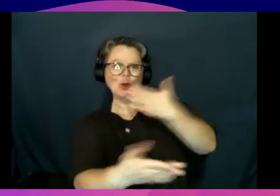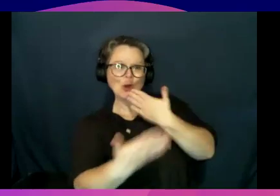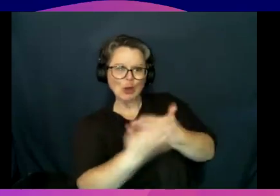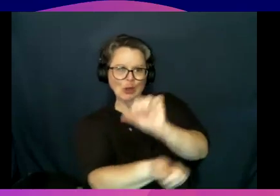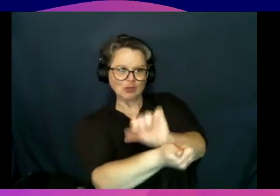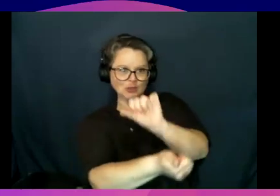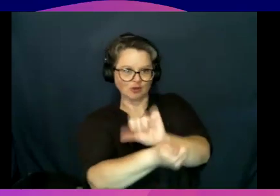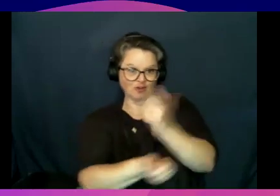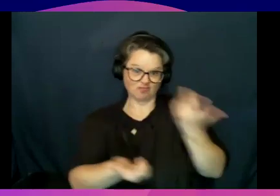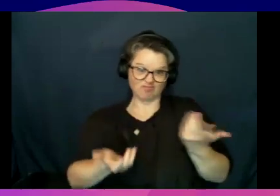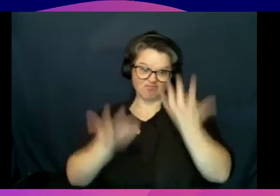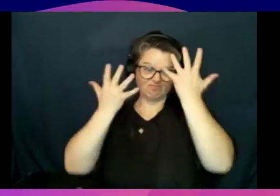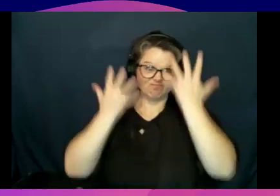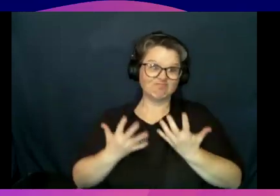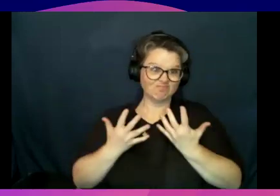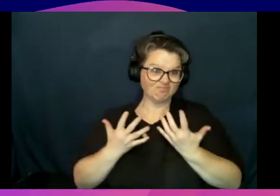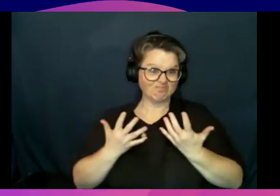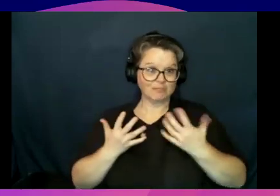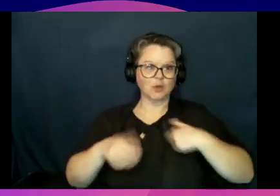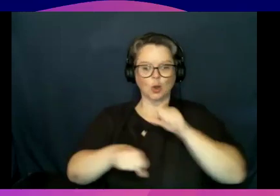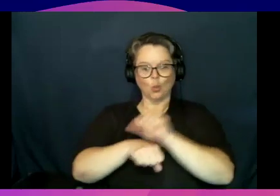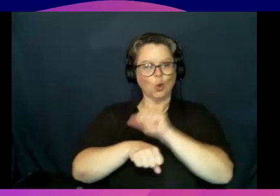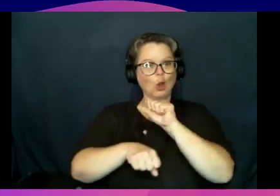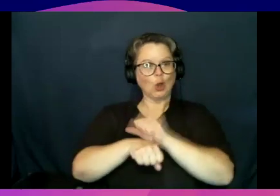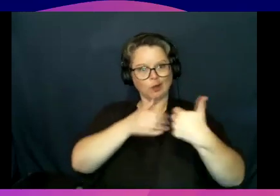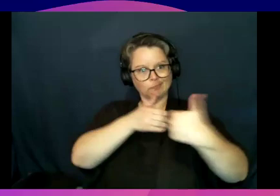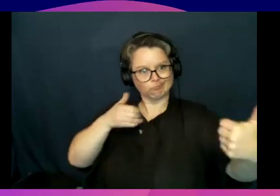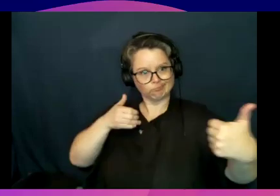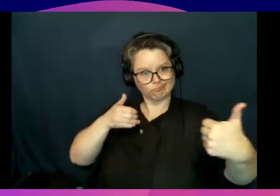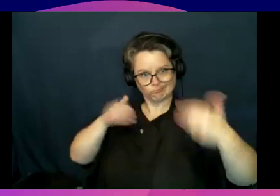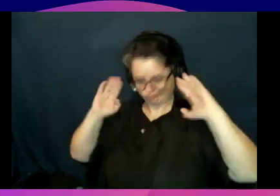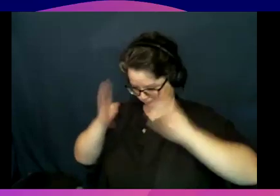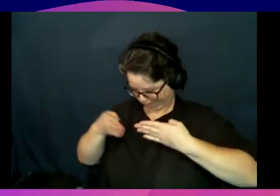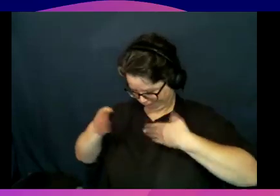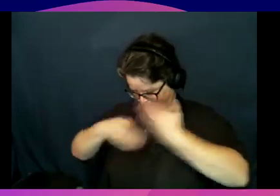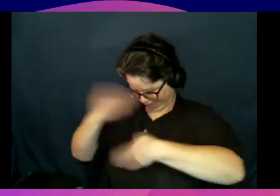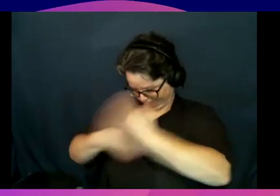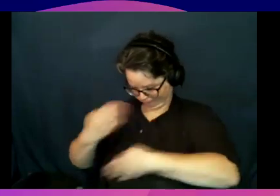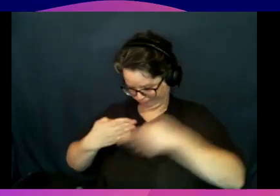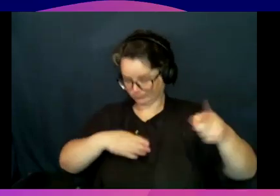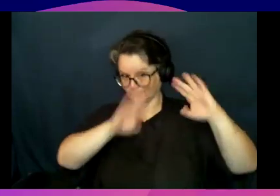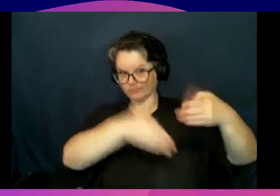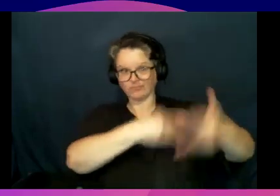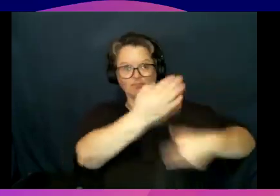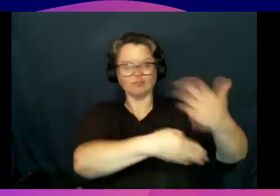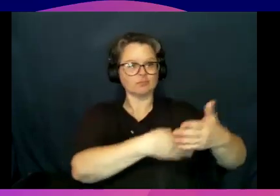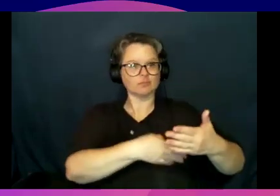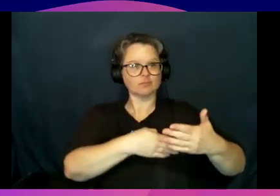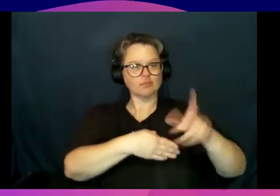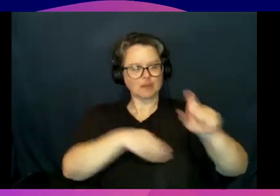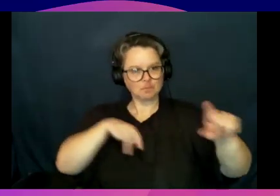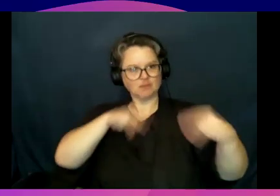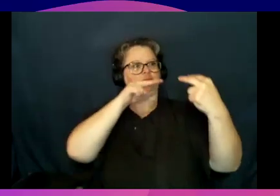to, be able to connect and have a better sense of what folks are working on. And so some of the examples